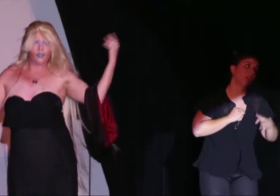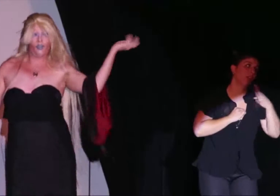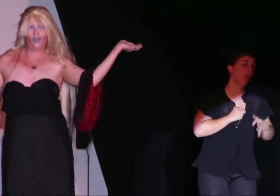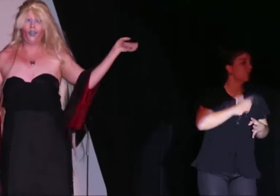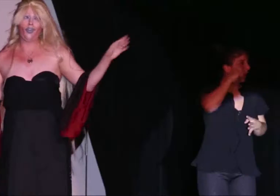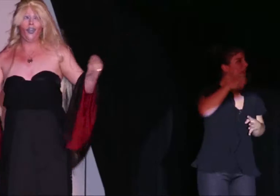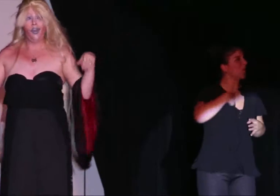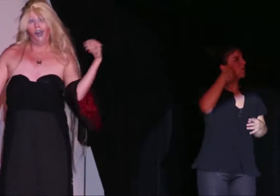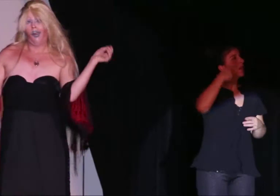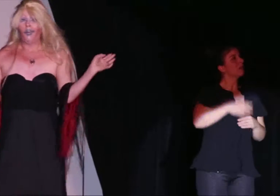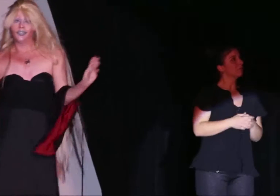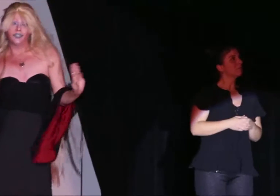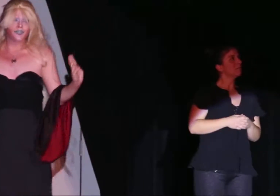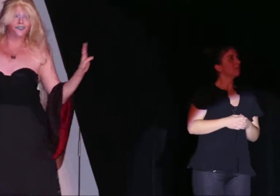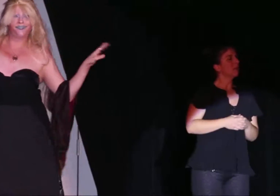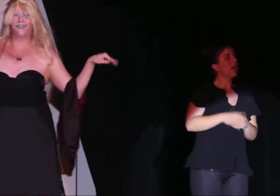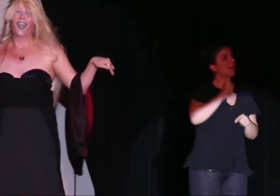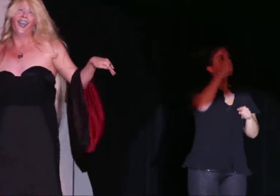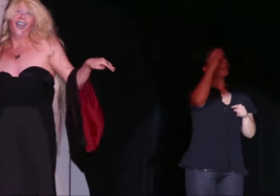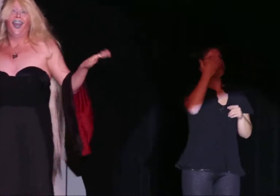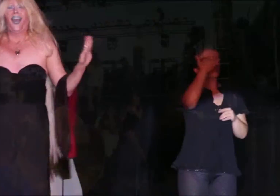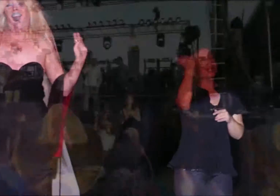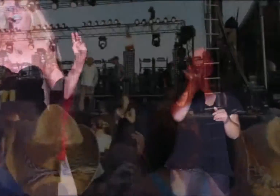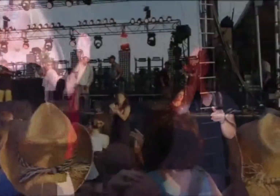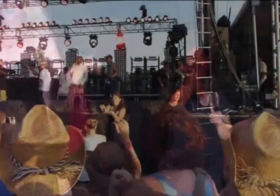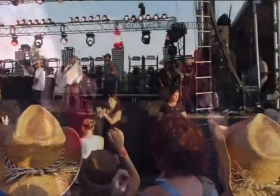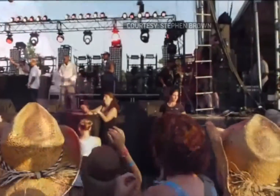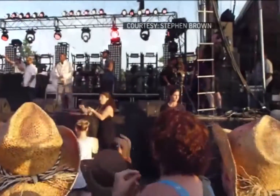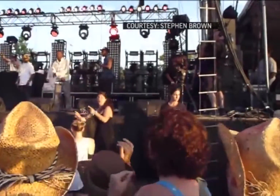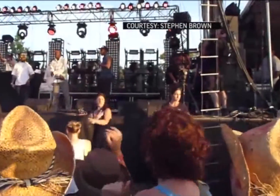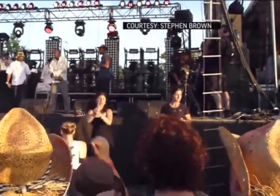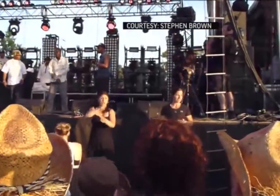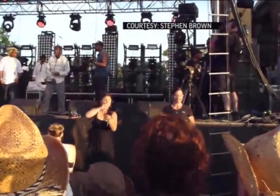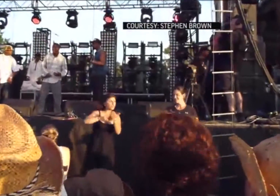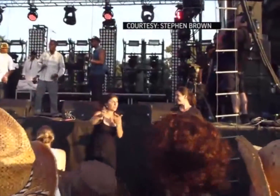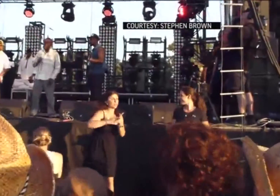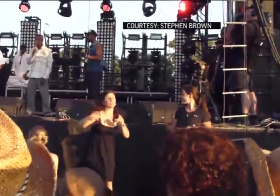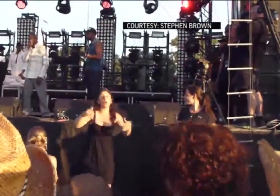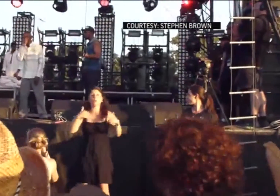Portland, Maine, to Springsteen, U2, and hip-hop group, the Wu-Tang Clan.